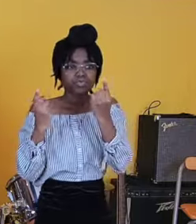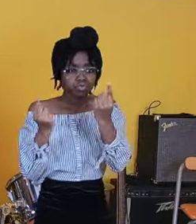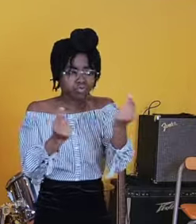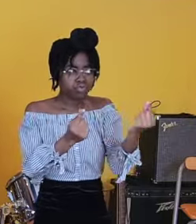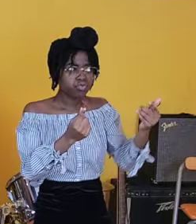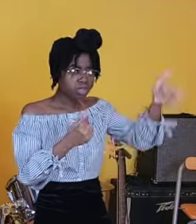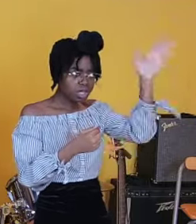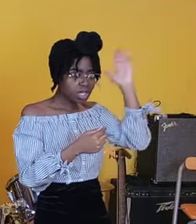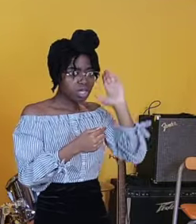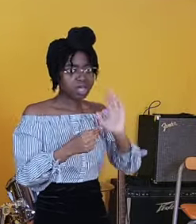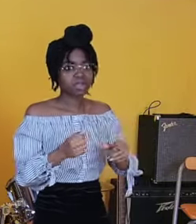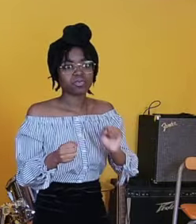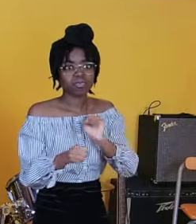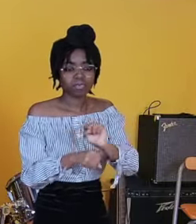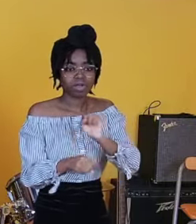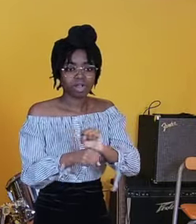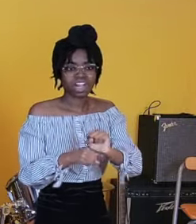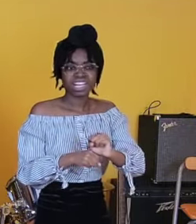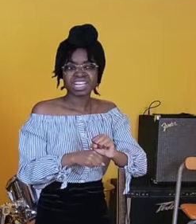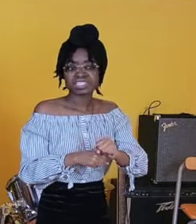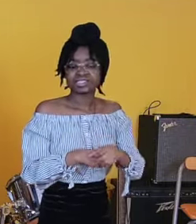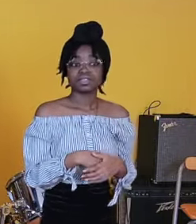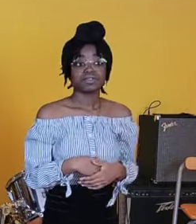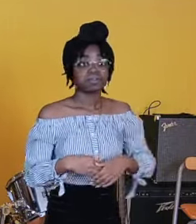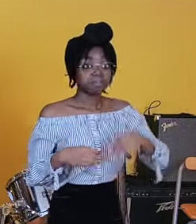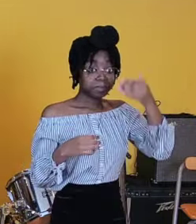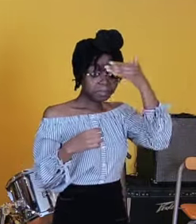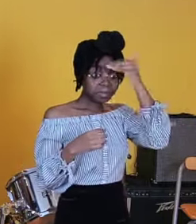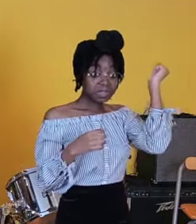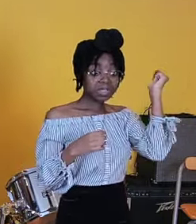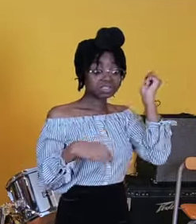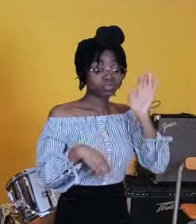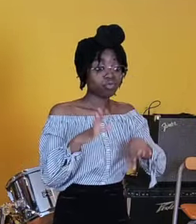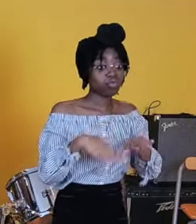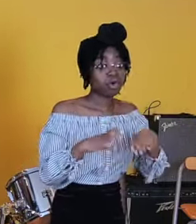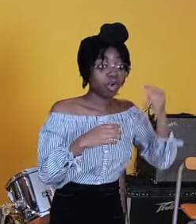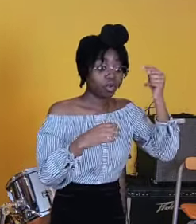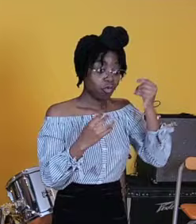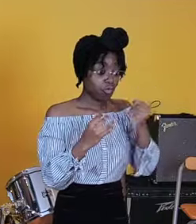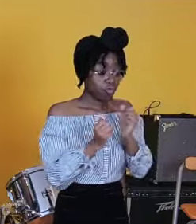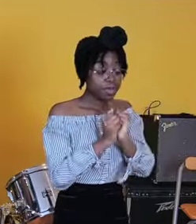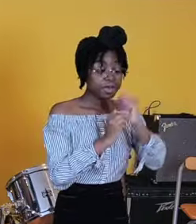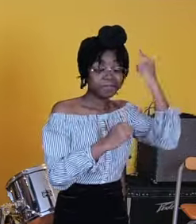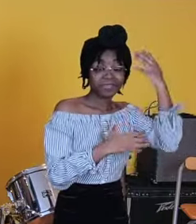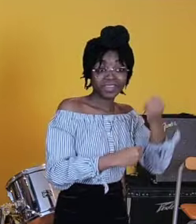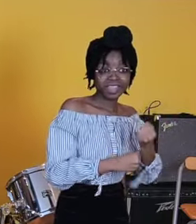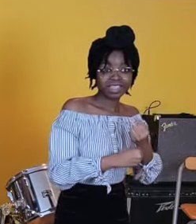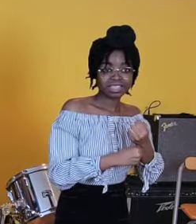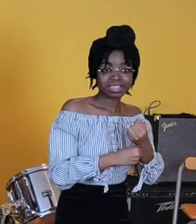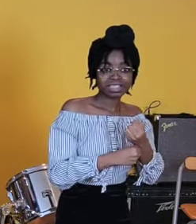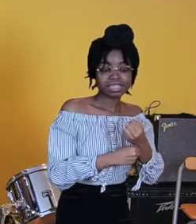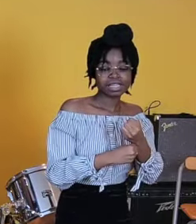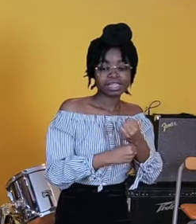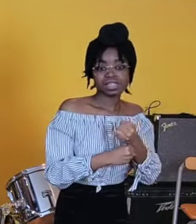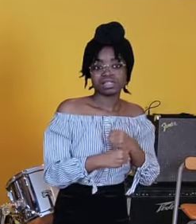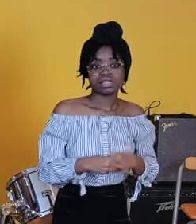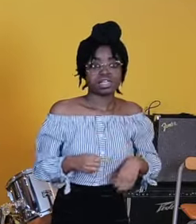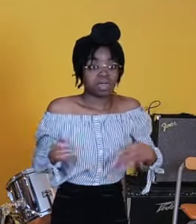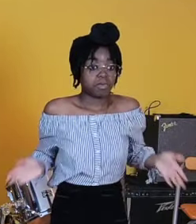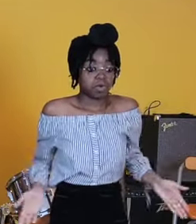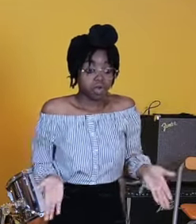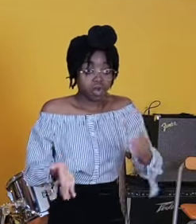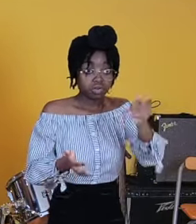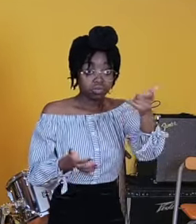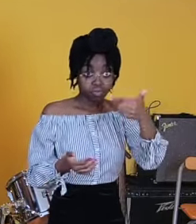and they walked by faith and not by sight. And this morning, I'm encouraging all of us, men and fathers in the church, to be a people who walk